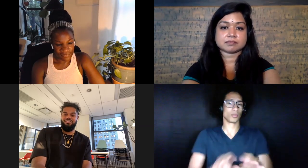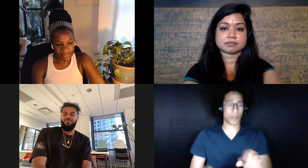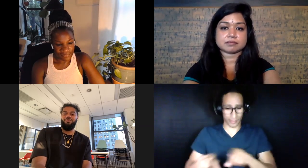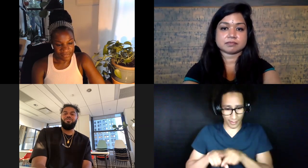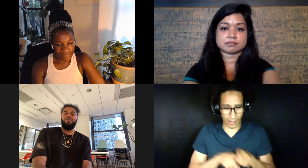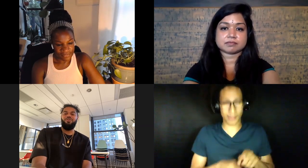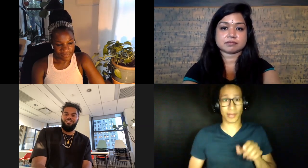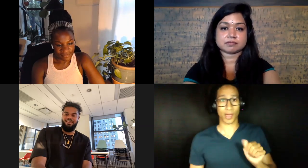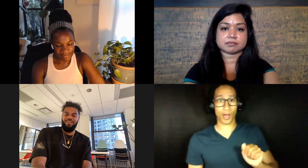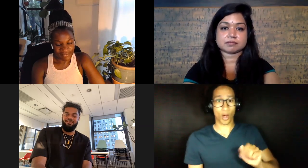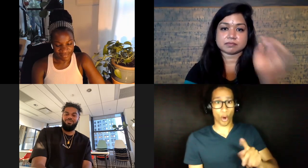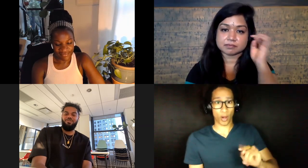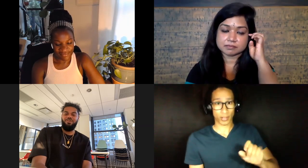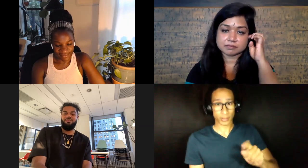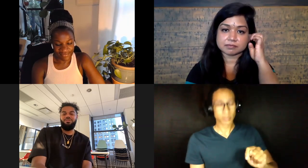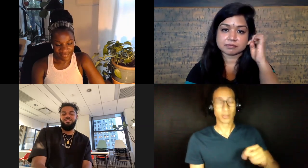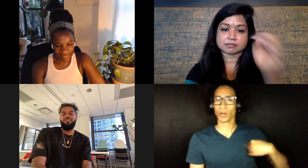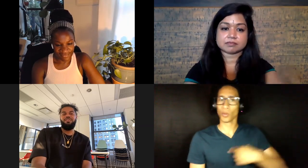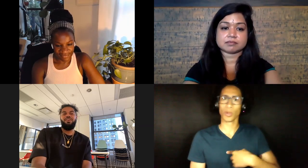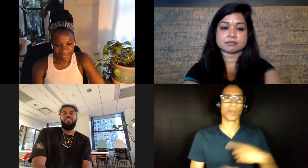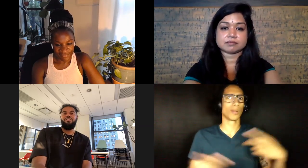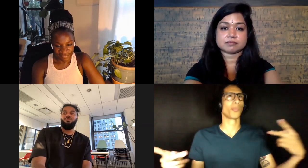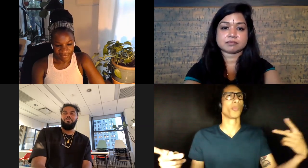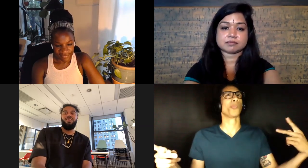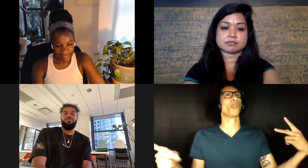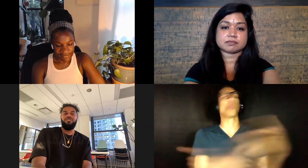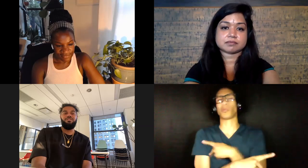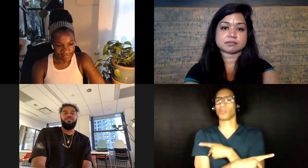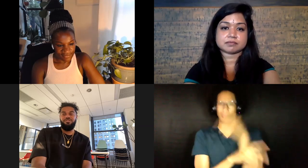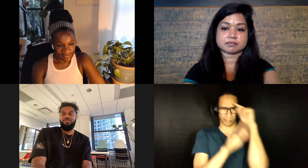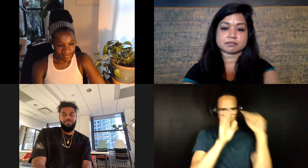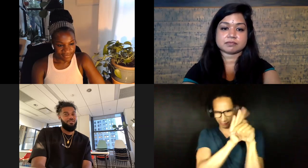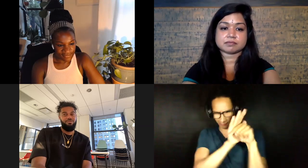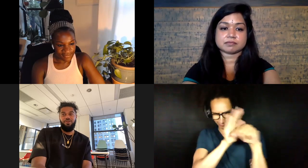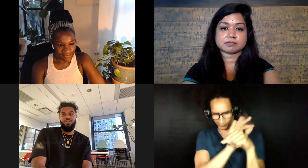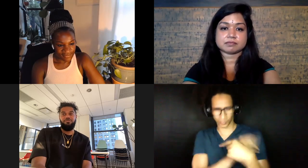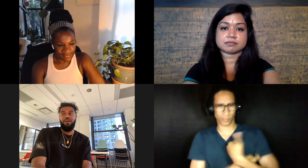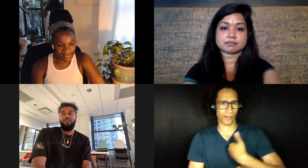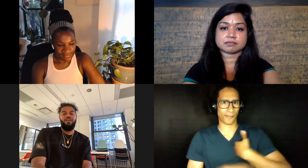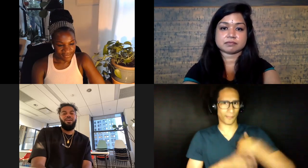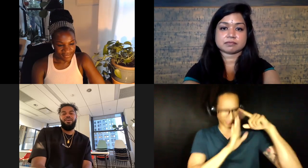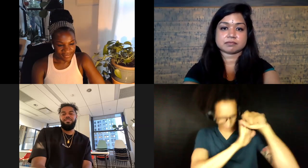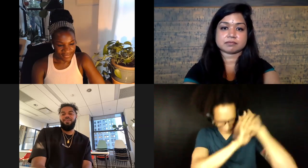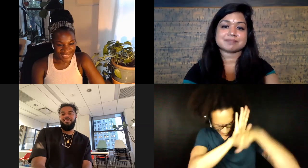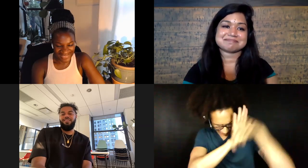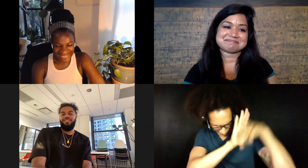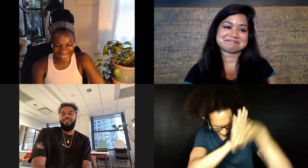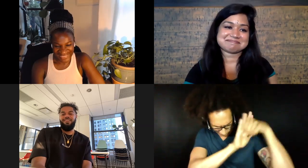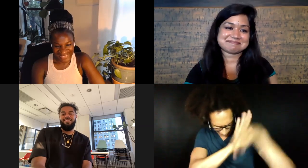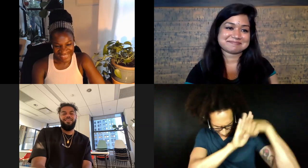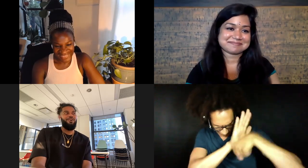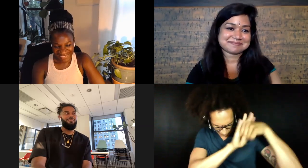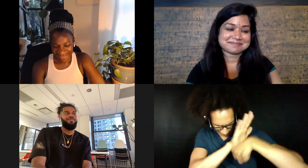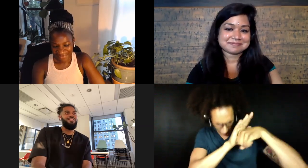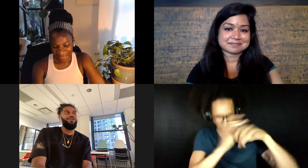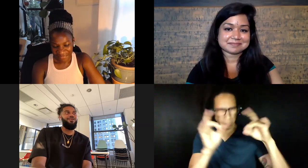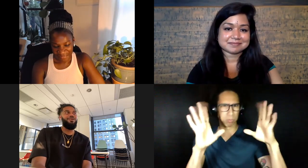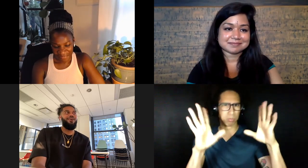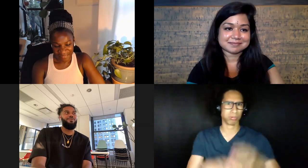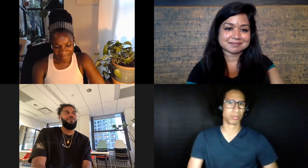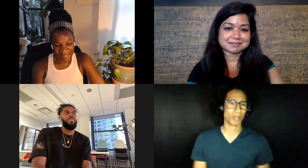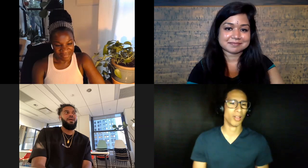it, I can't not think of aunties and uncles. I don't know if that's because like all I did was like go to functions with